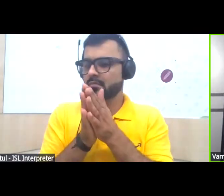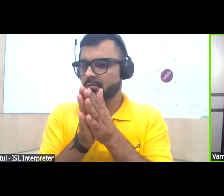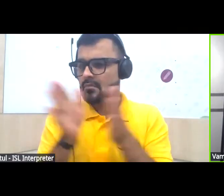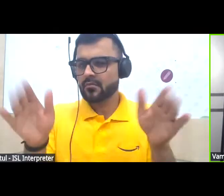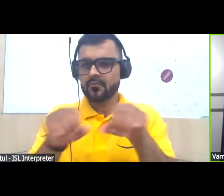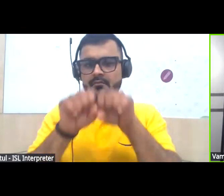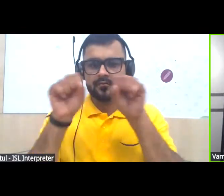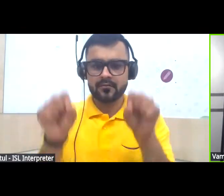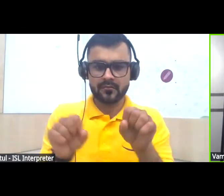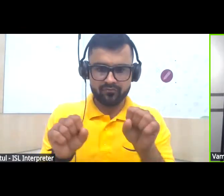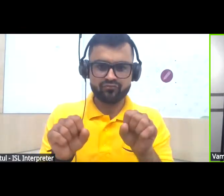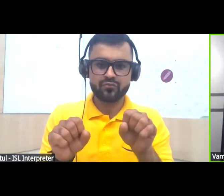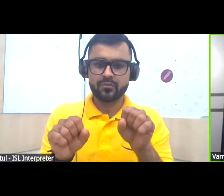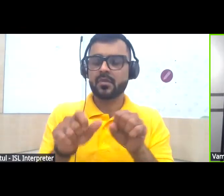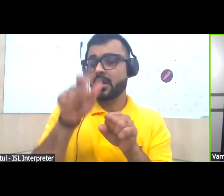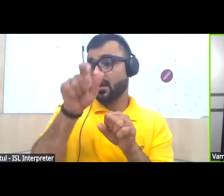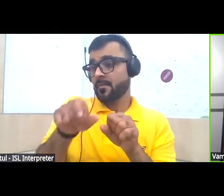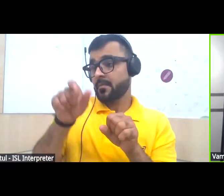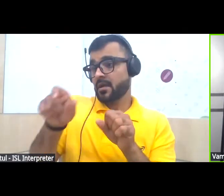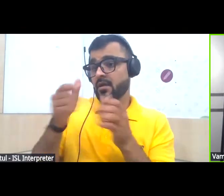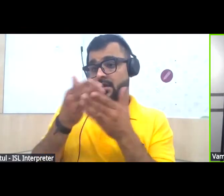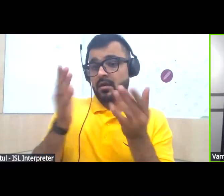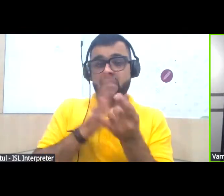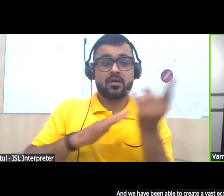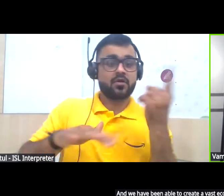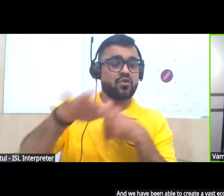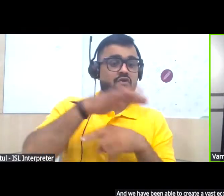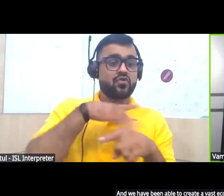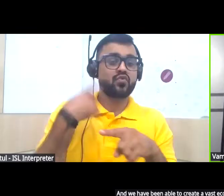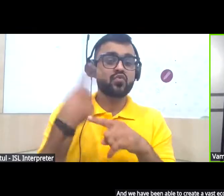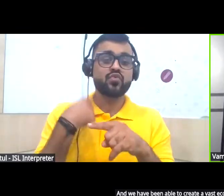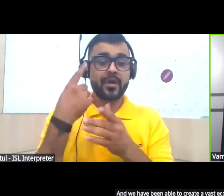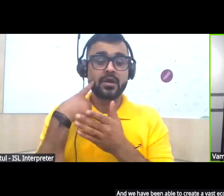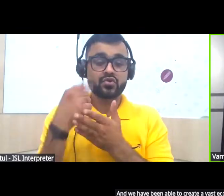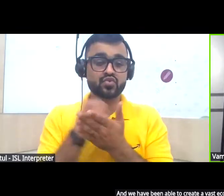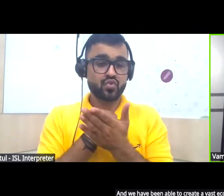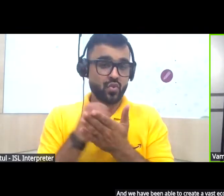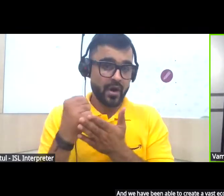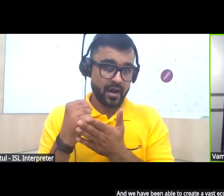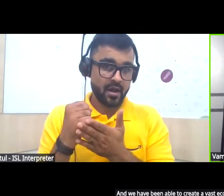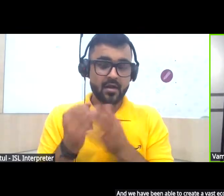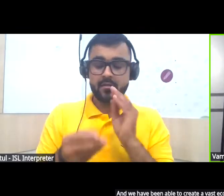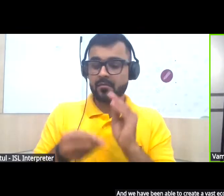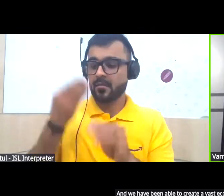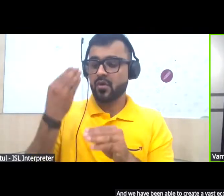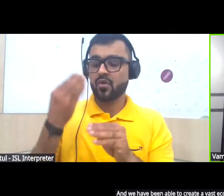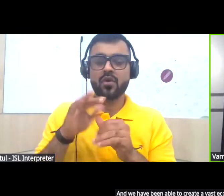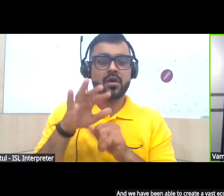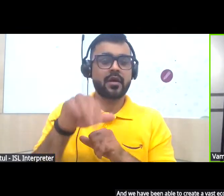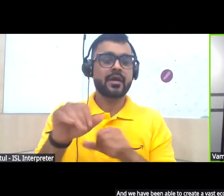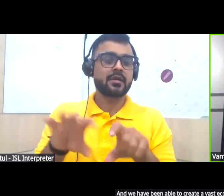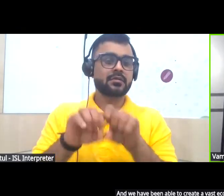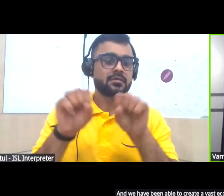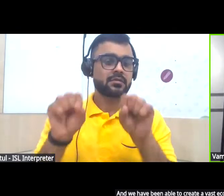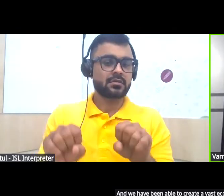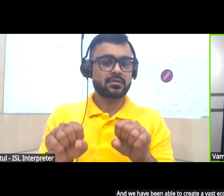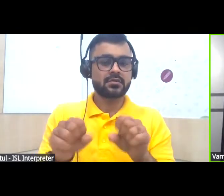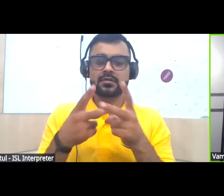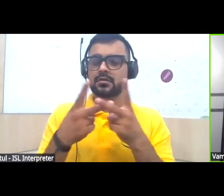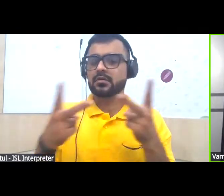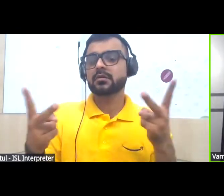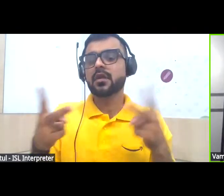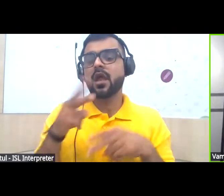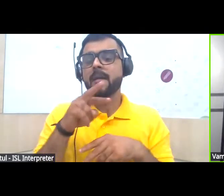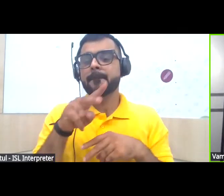of individuals and organizations who are trying to create a more accessible ecosystem through different